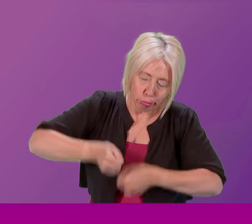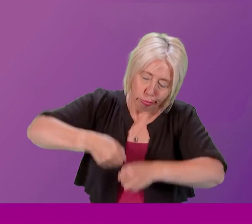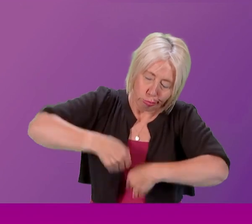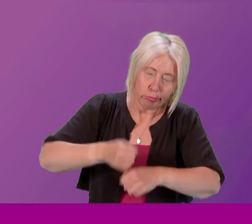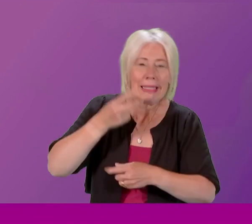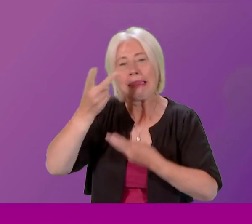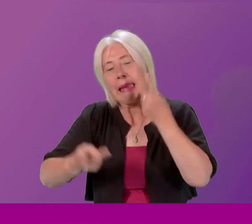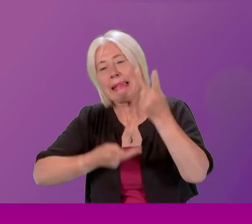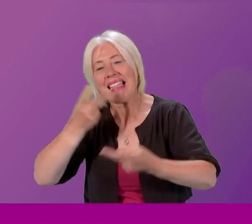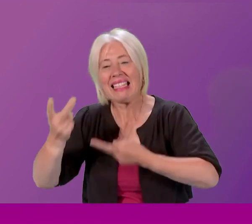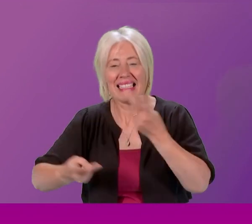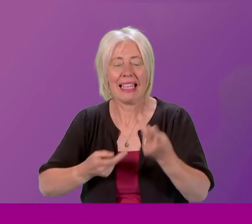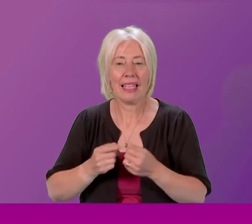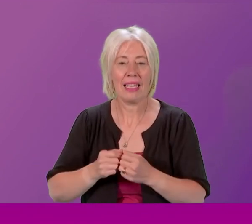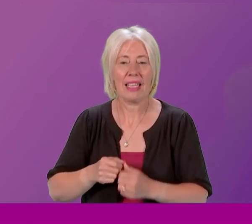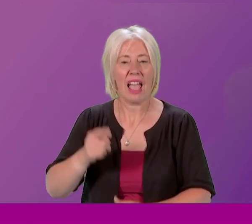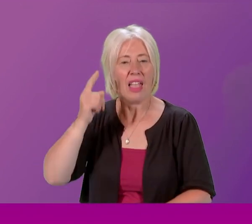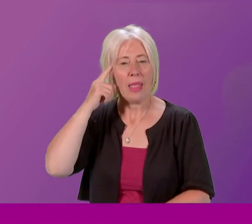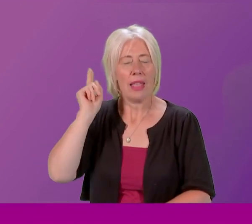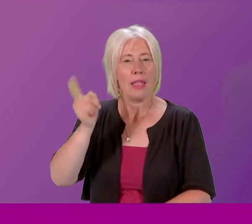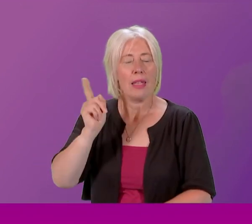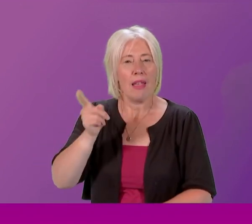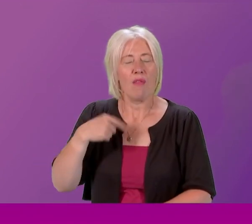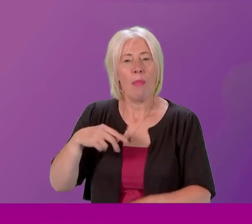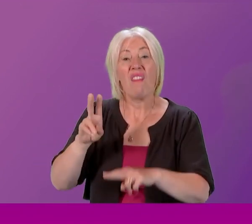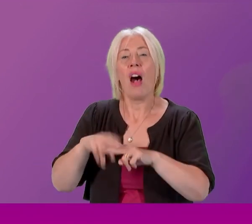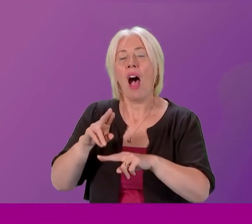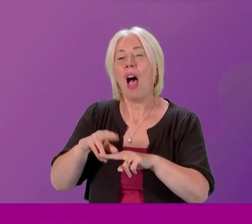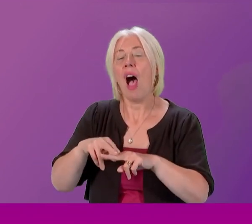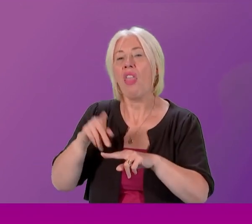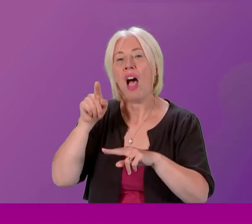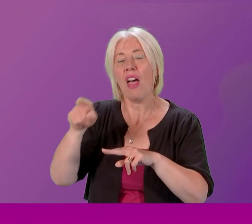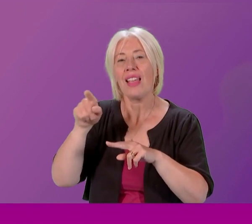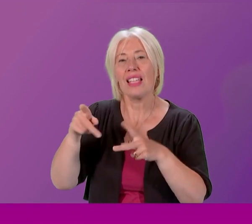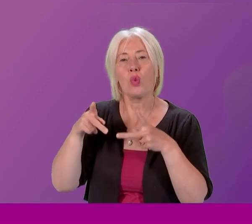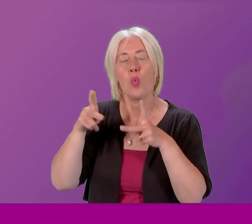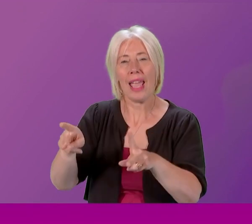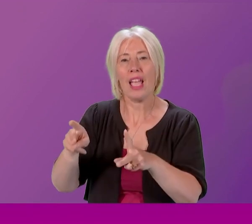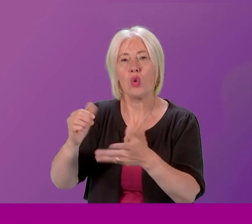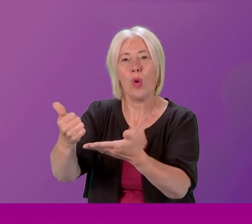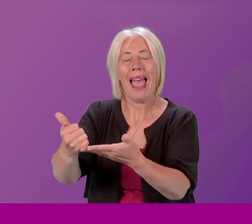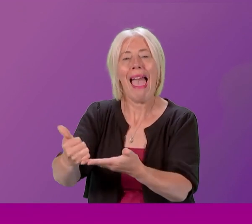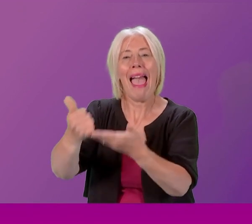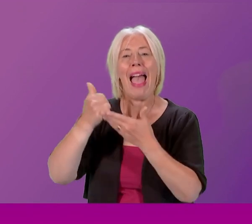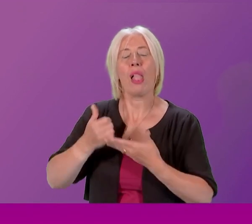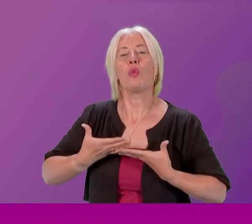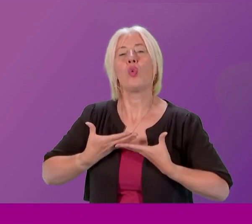I think that was one of the ways that that helped him to